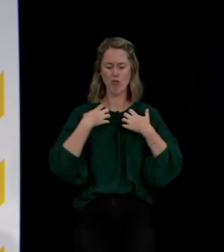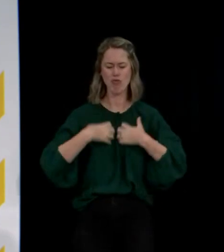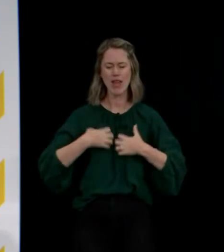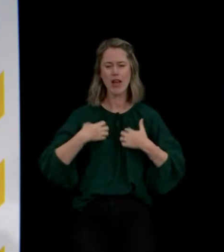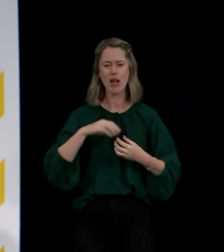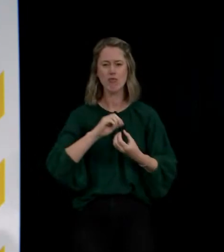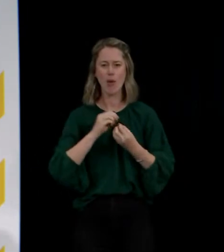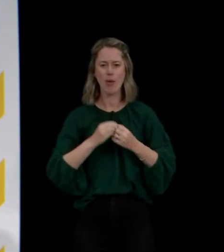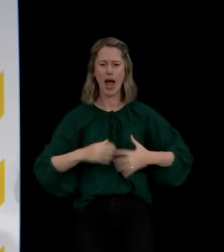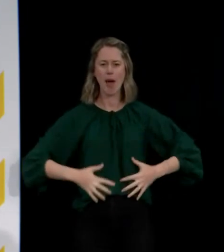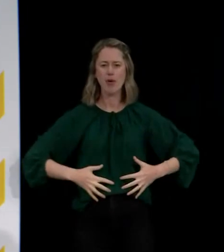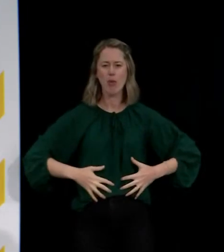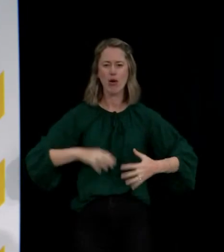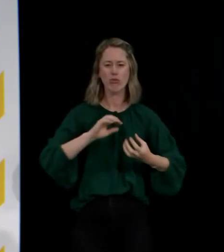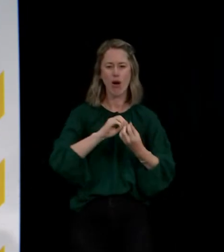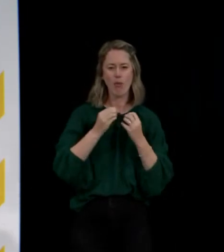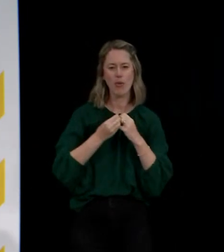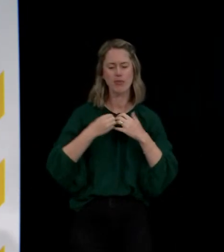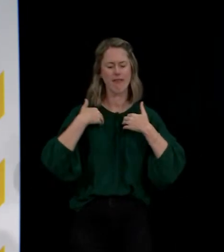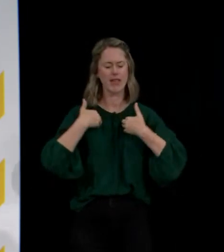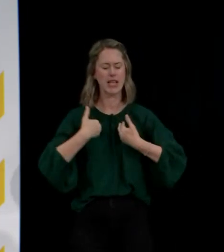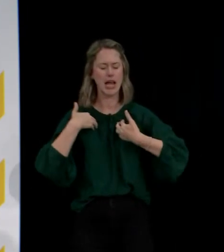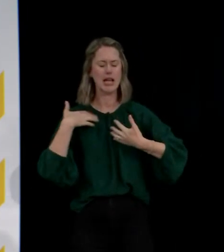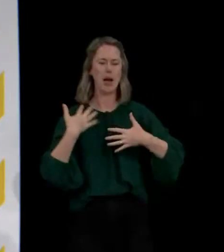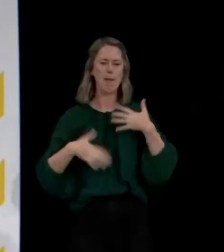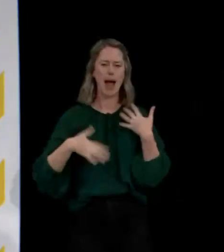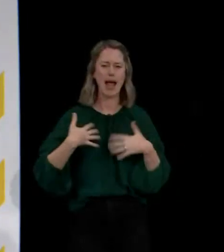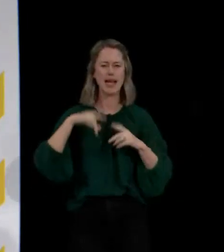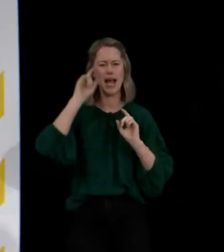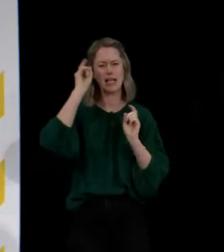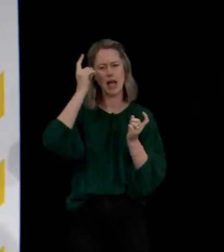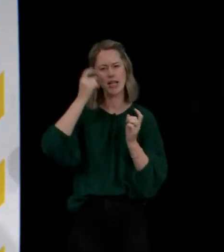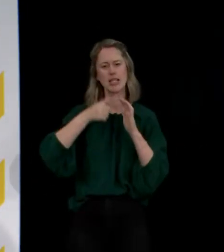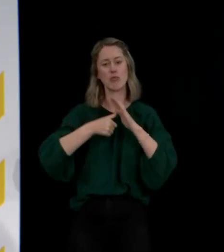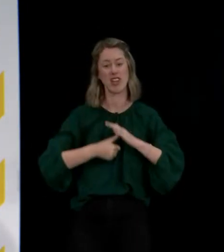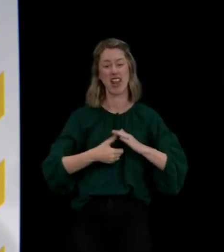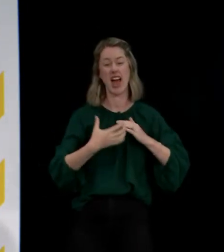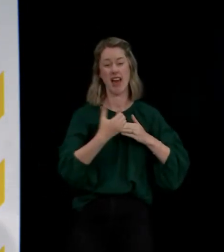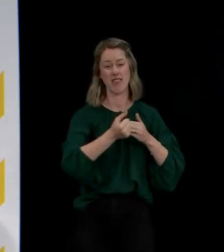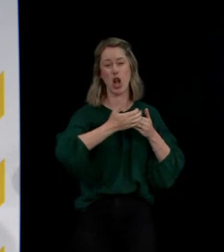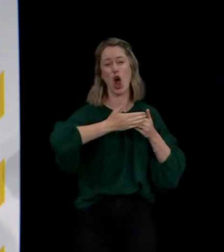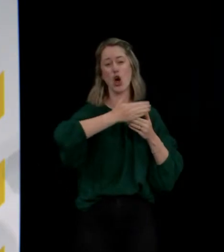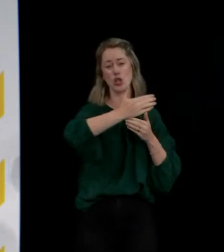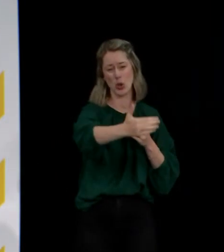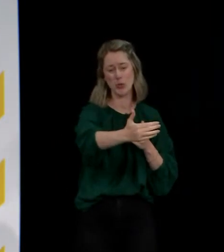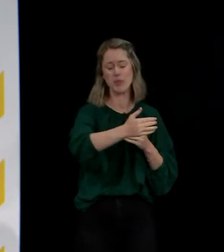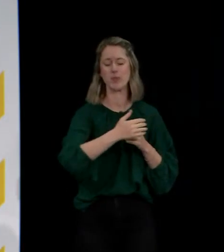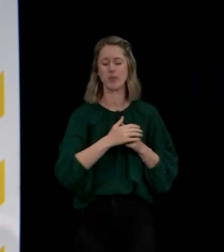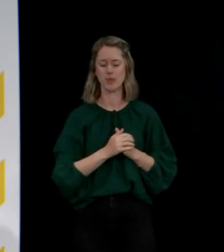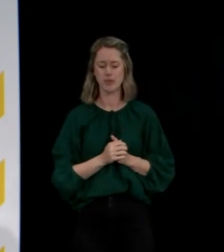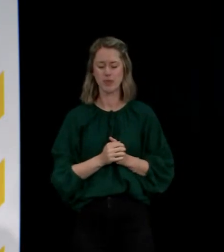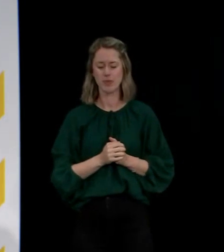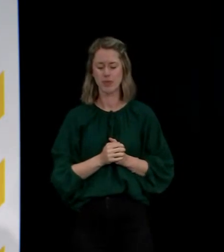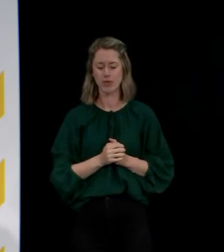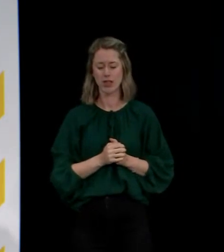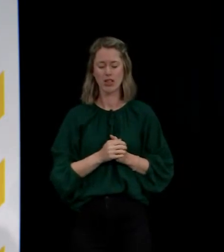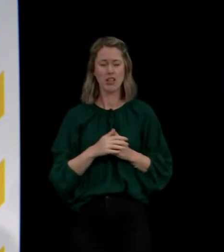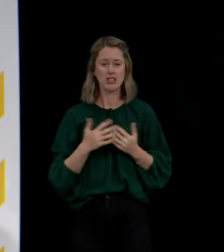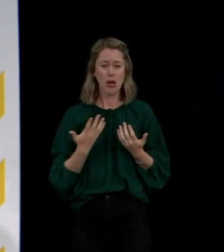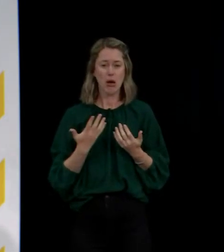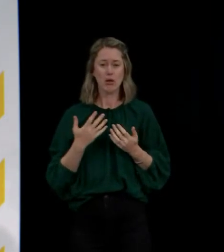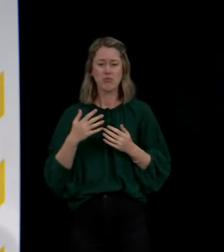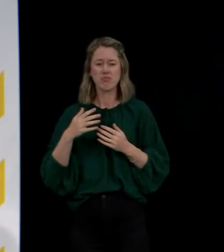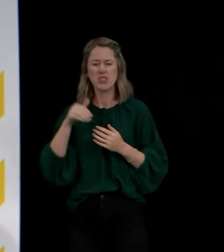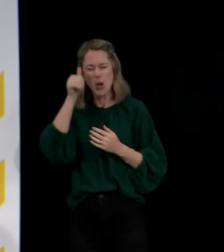problems, abdominal symptoms, fatigue, pain, and anxiety or depression. Now, although people who get flu or